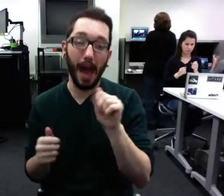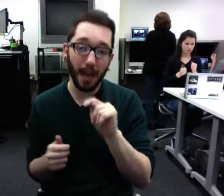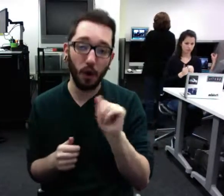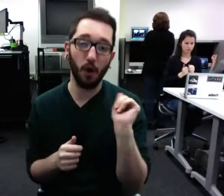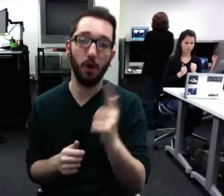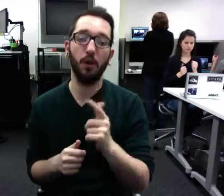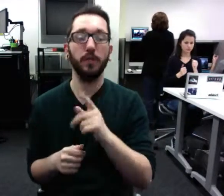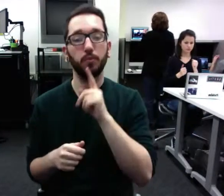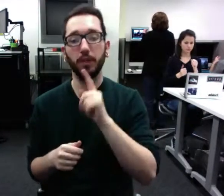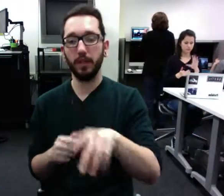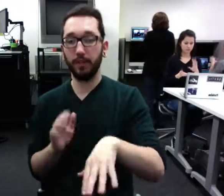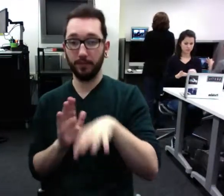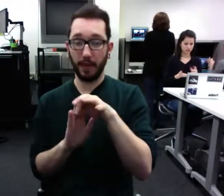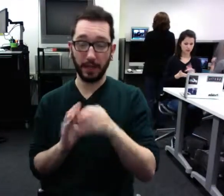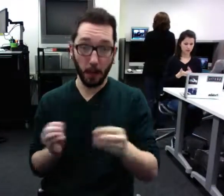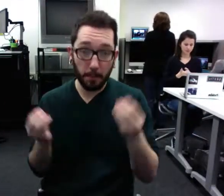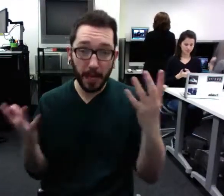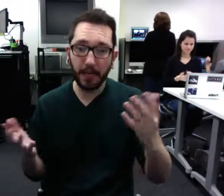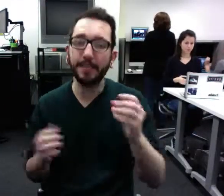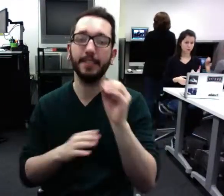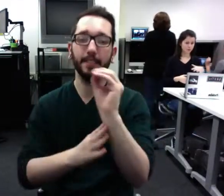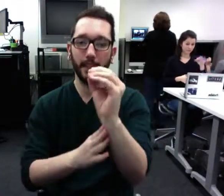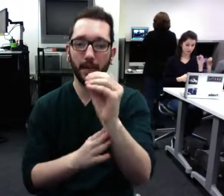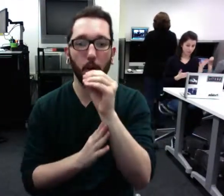zip. There is 0 antibiotics in your